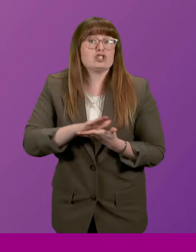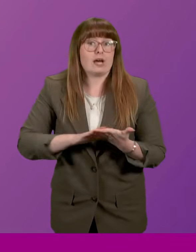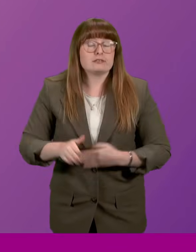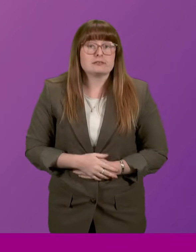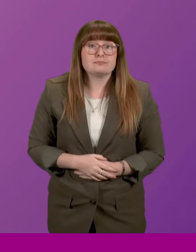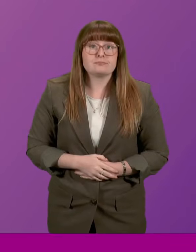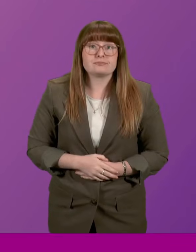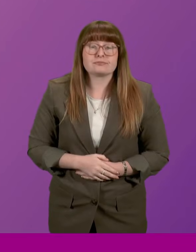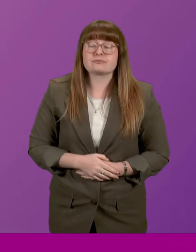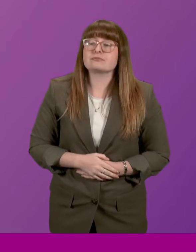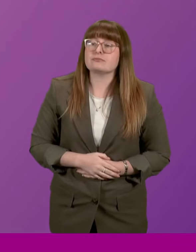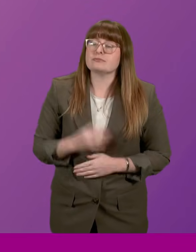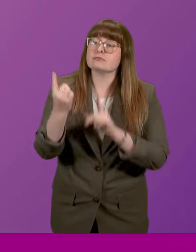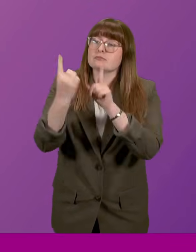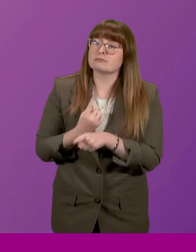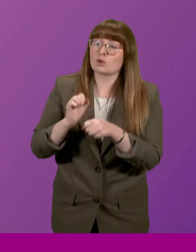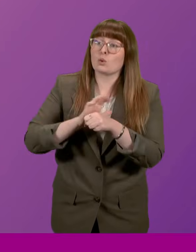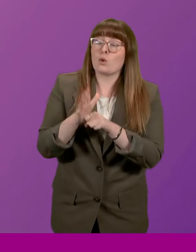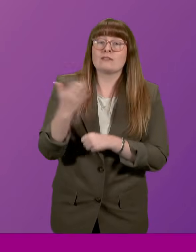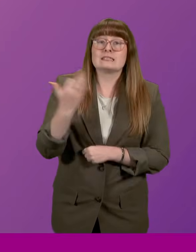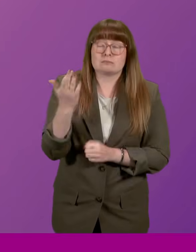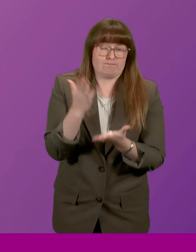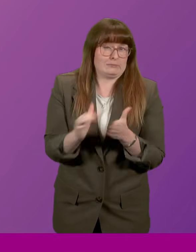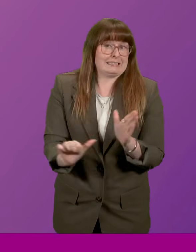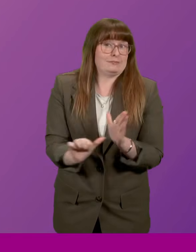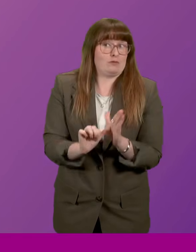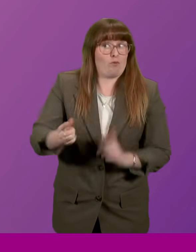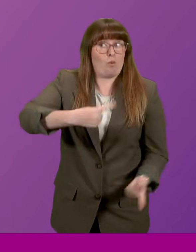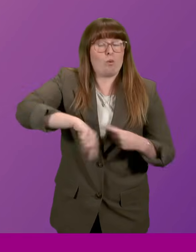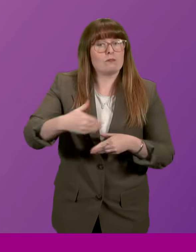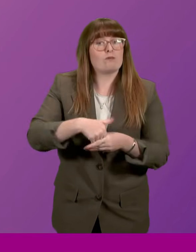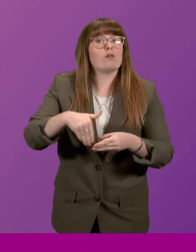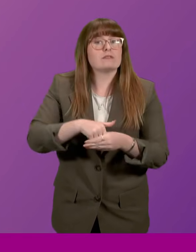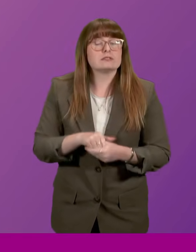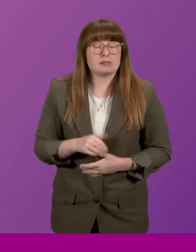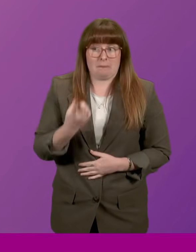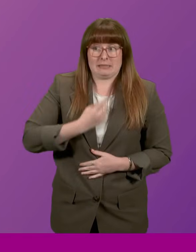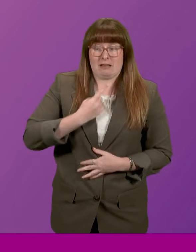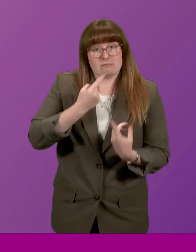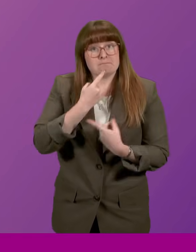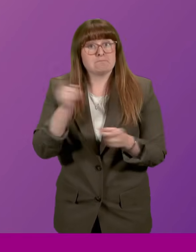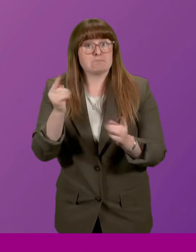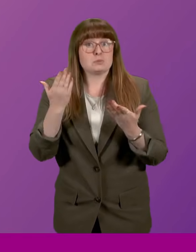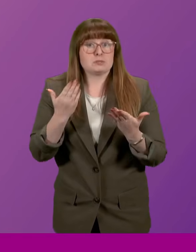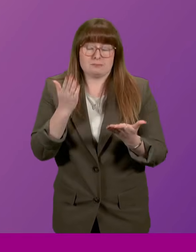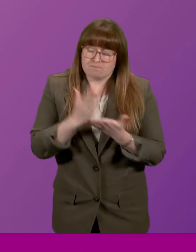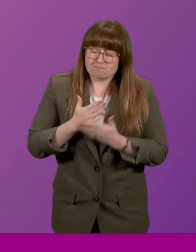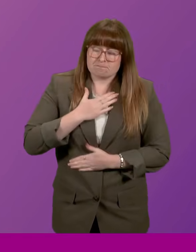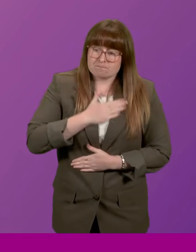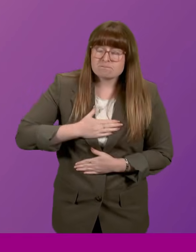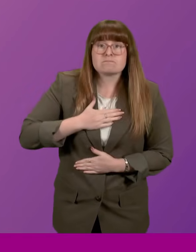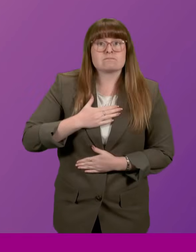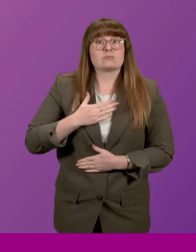President, COVID-19 was an incredibly difficult period for everyone, and I express today my heartfelt sympathies